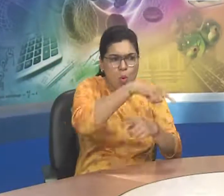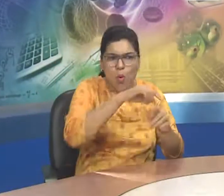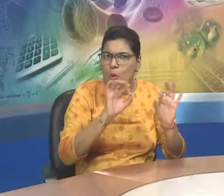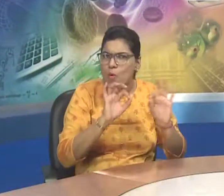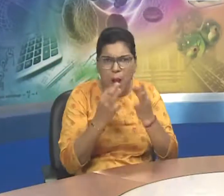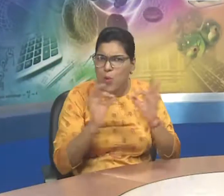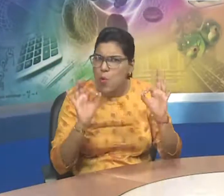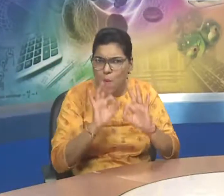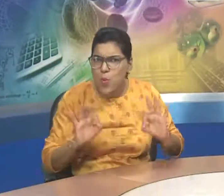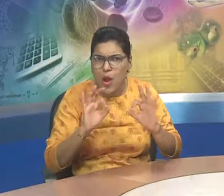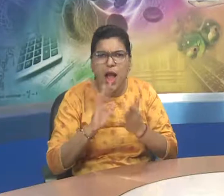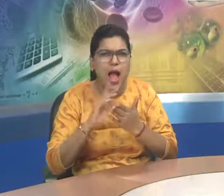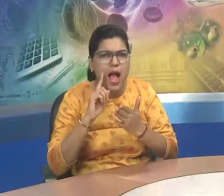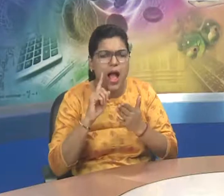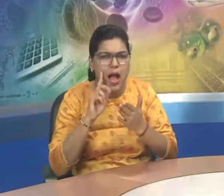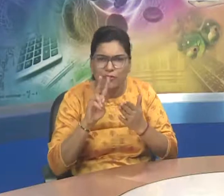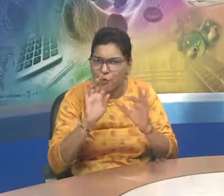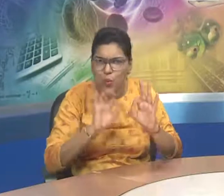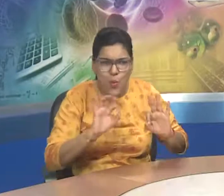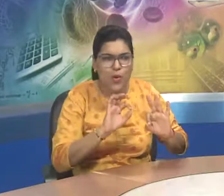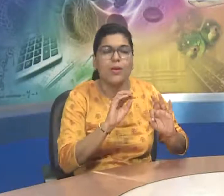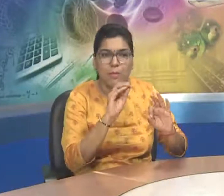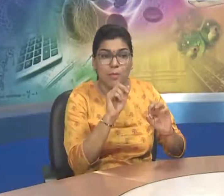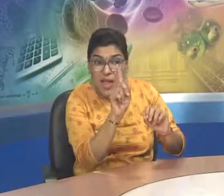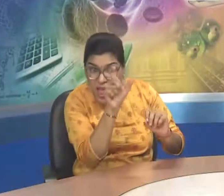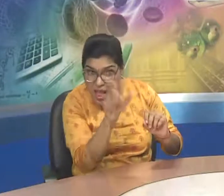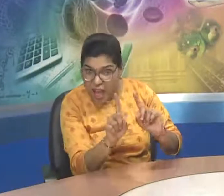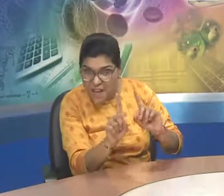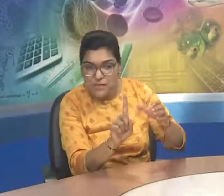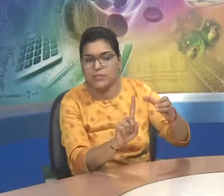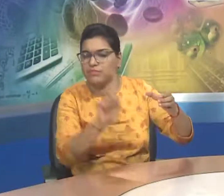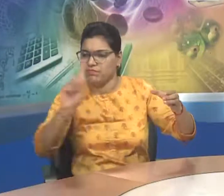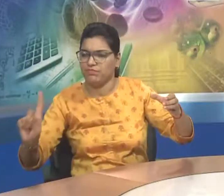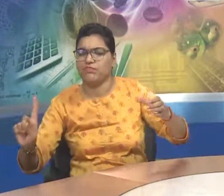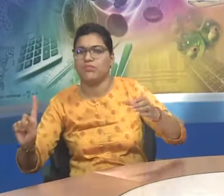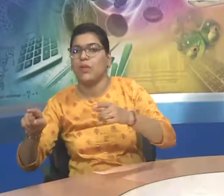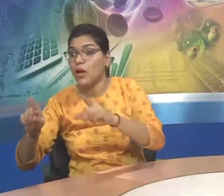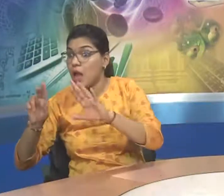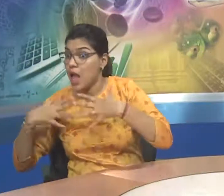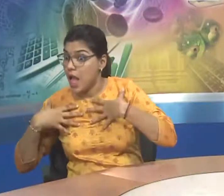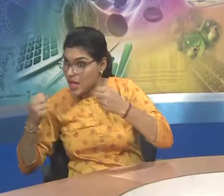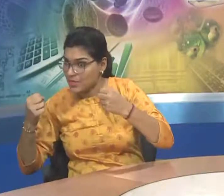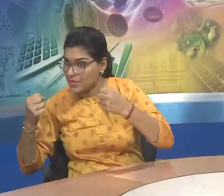the institutional impact of AIDS